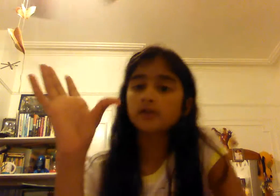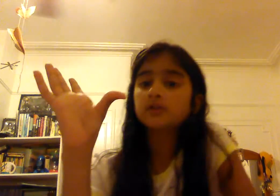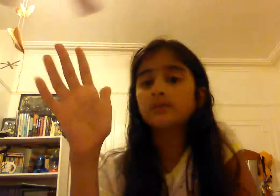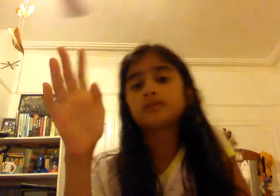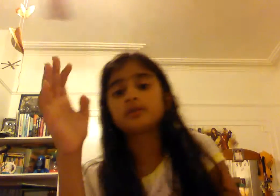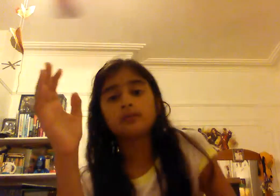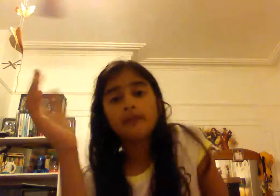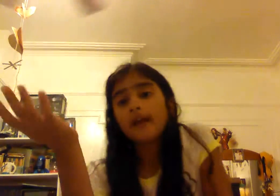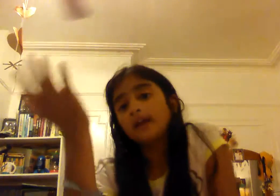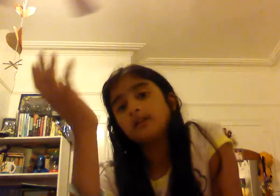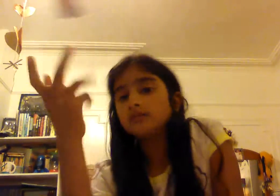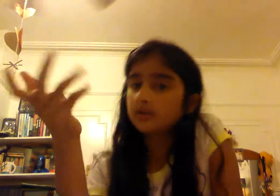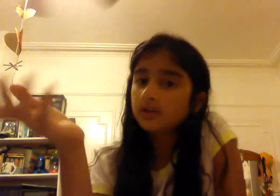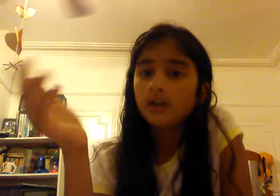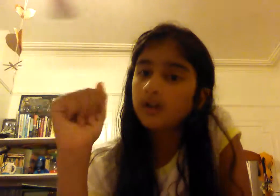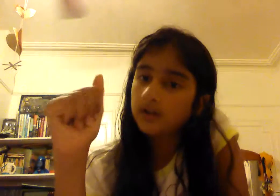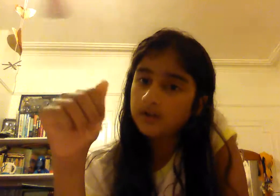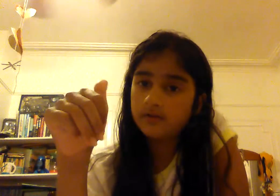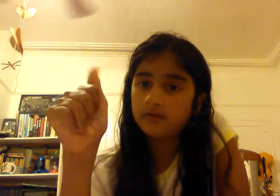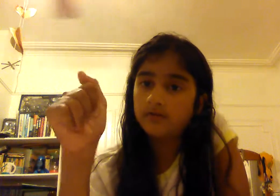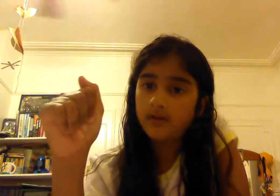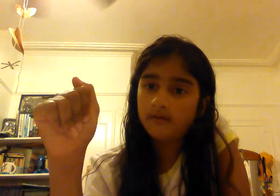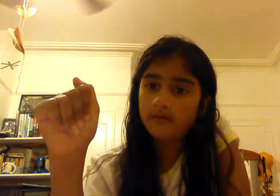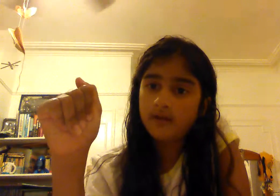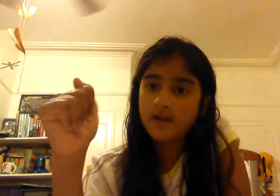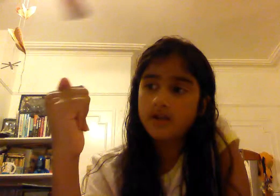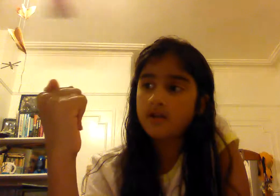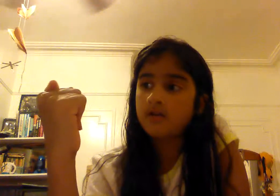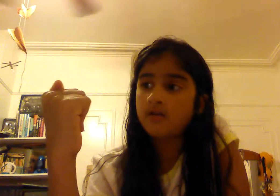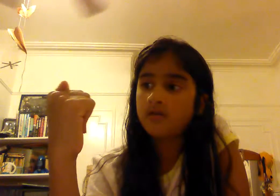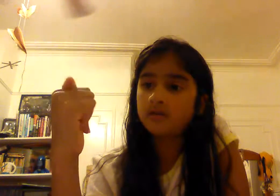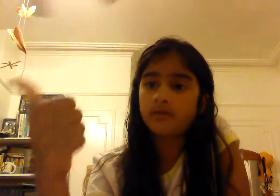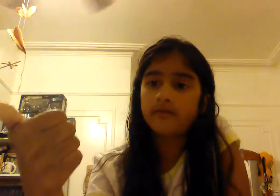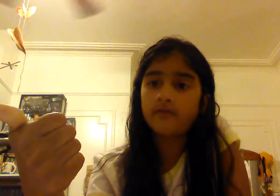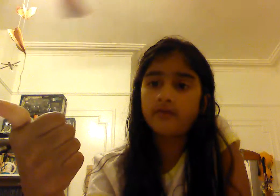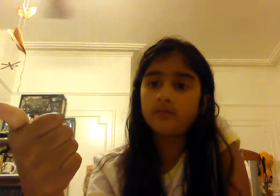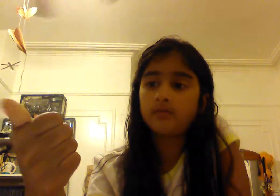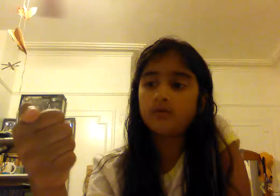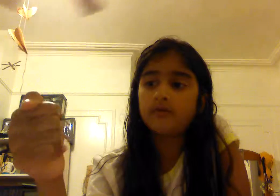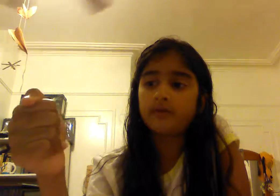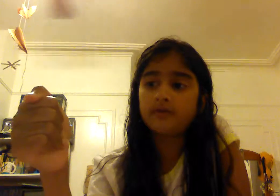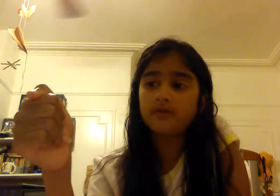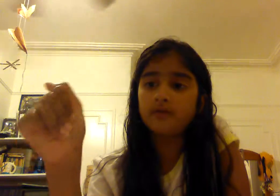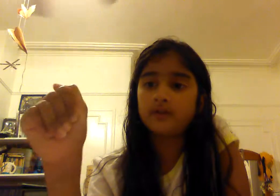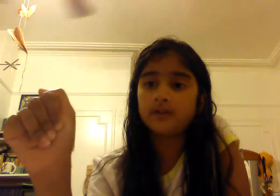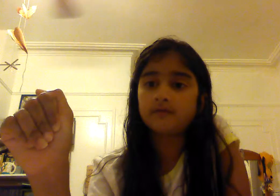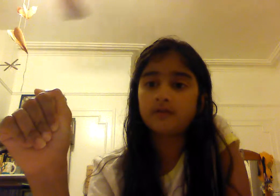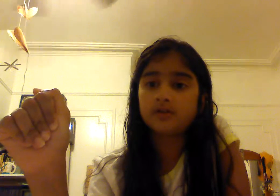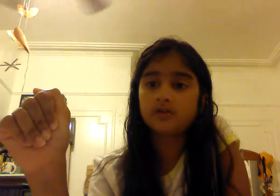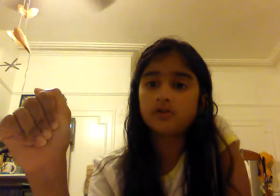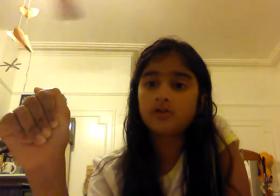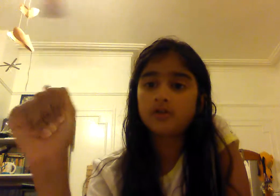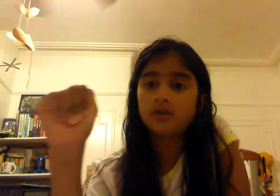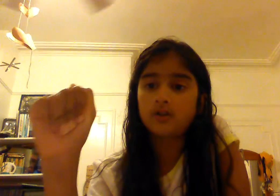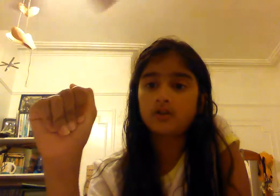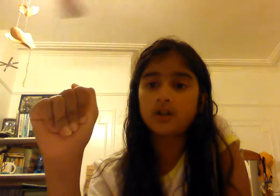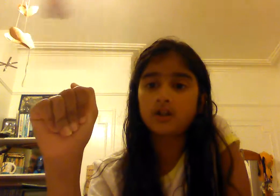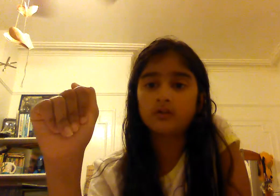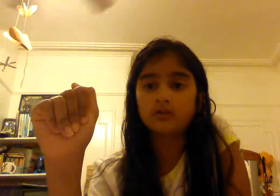we will start with A, so, A is with your thumb over your index finger, and your hand goes,